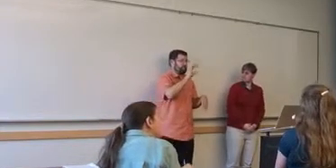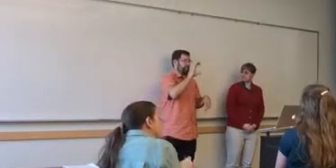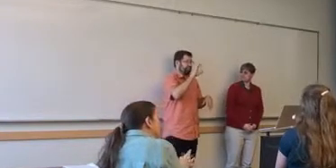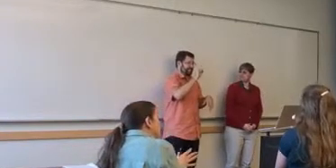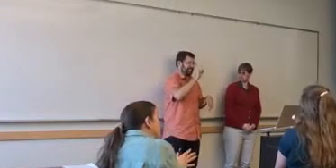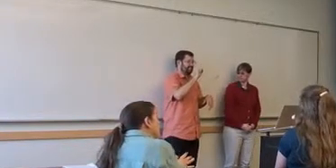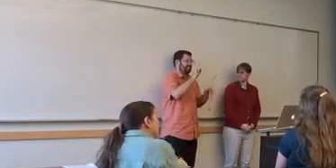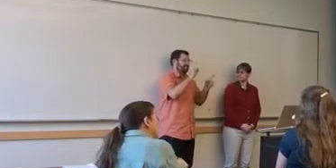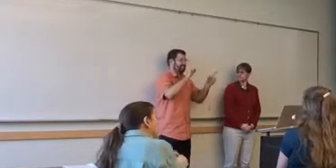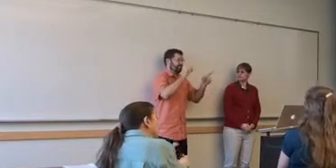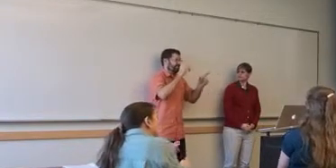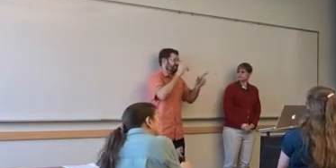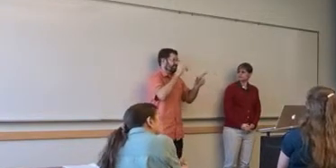So BICS,